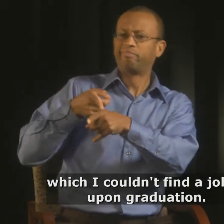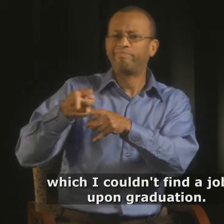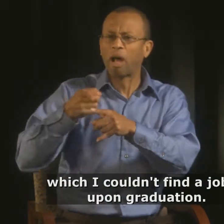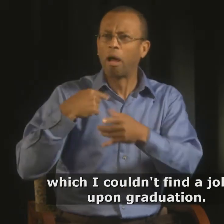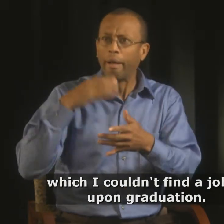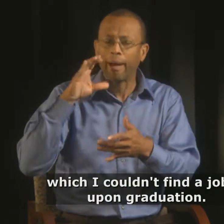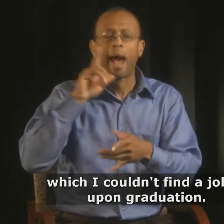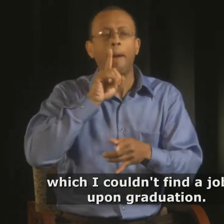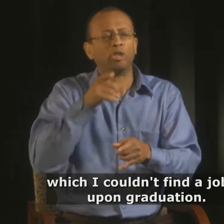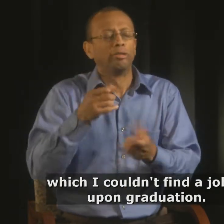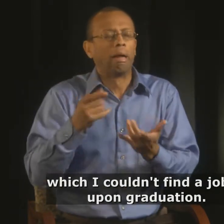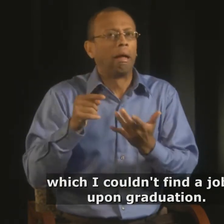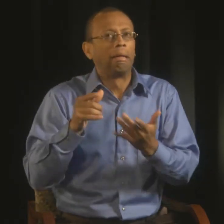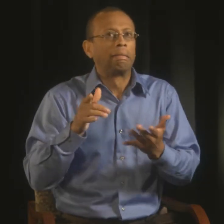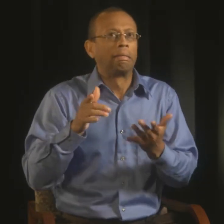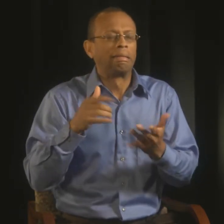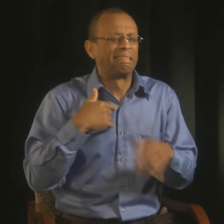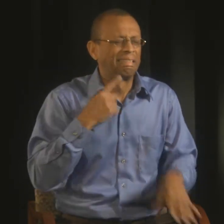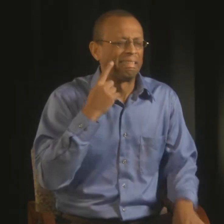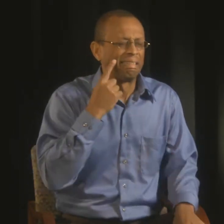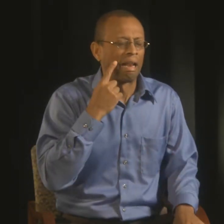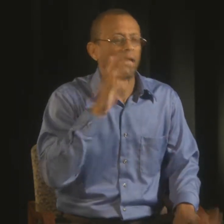in upon graduation.